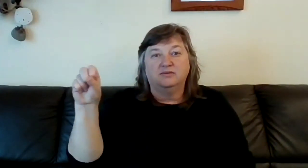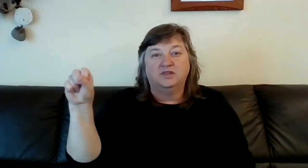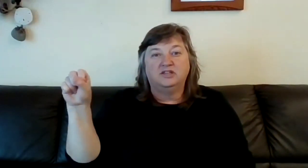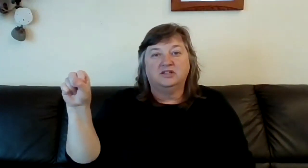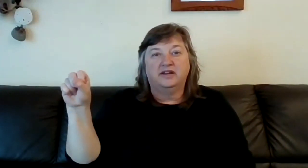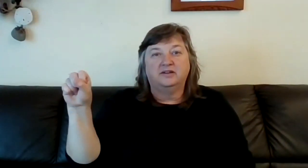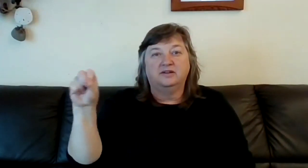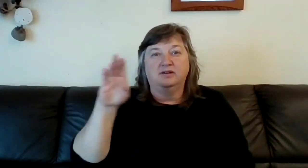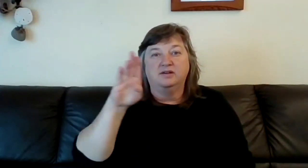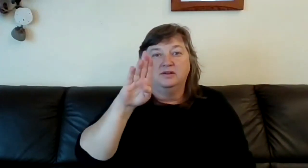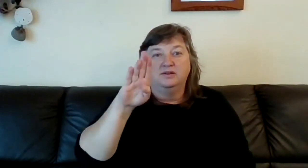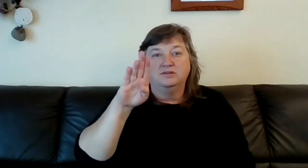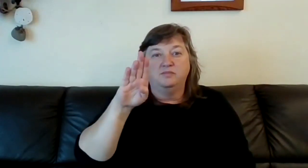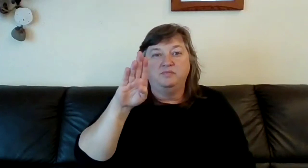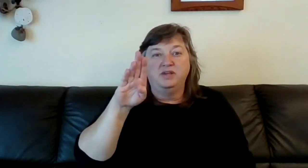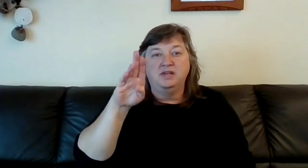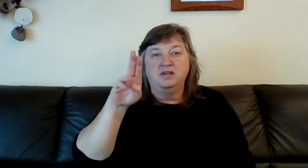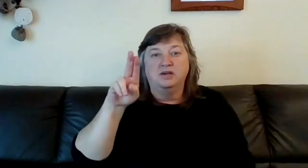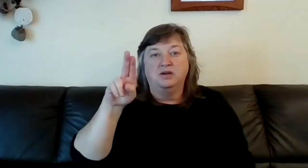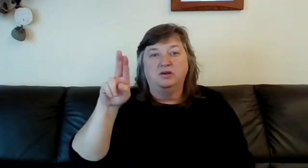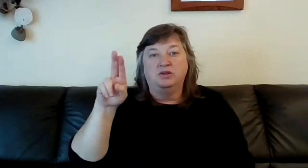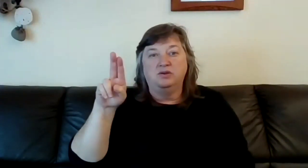with each letter. So B-U-S.